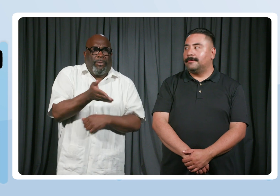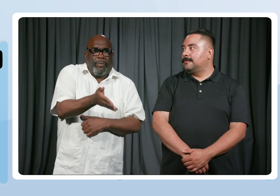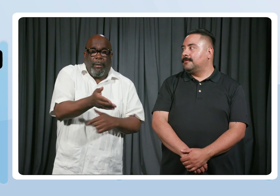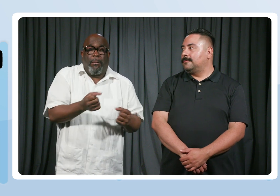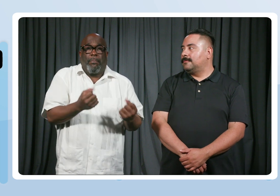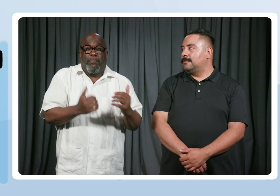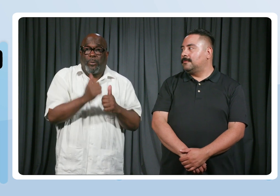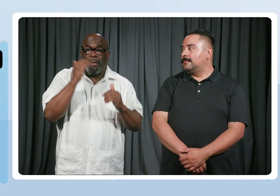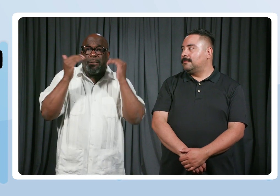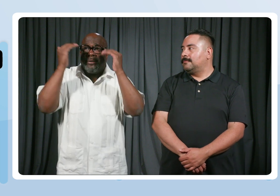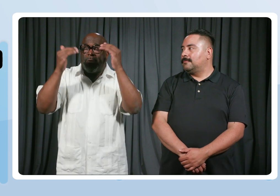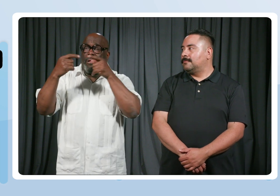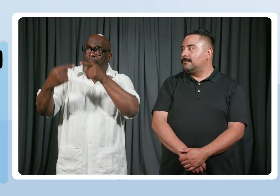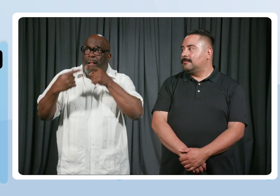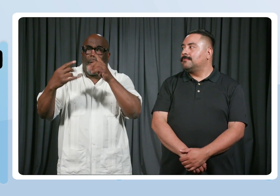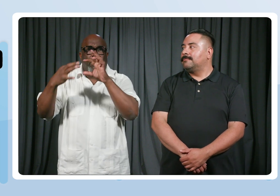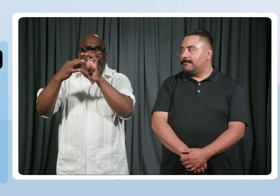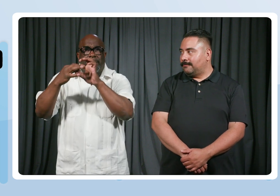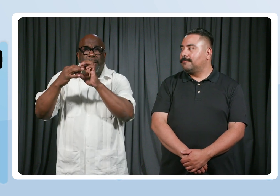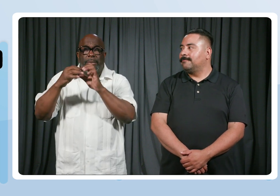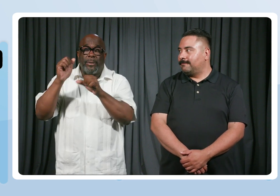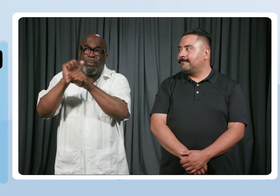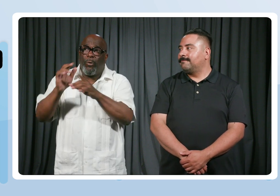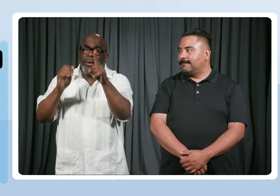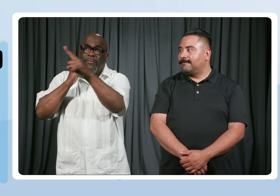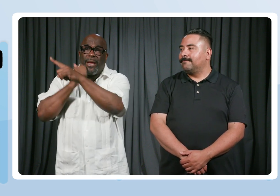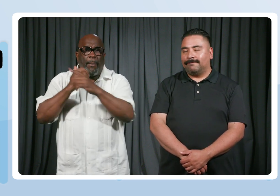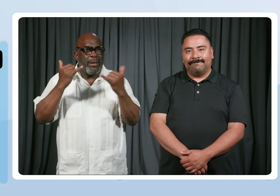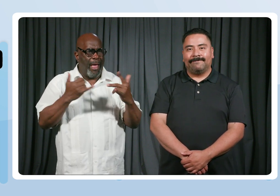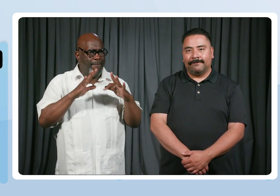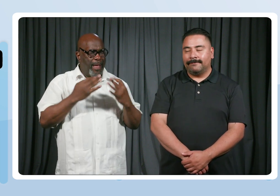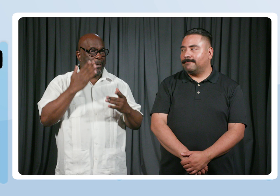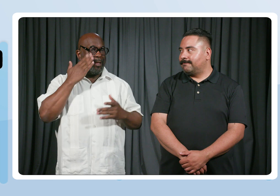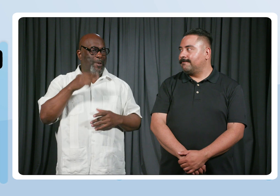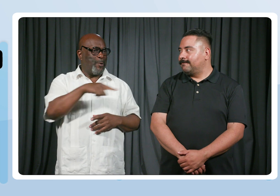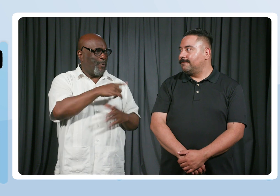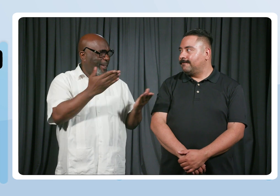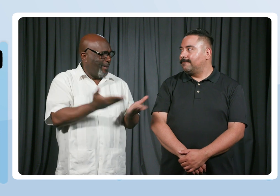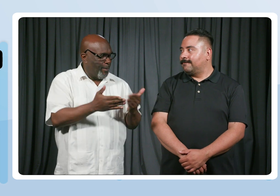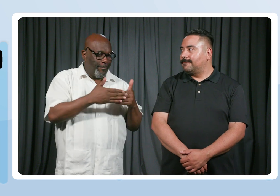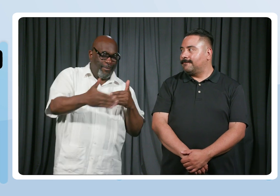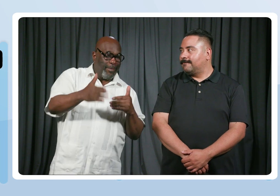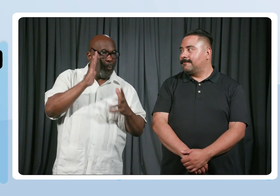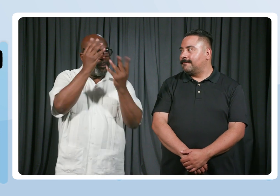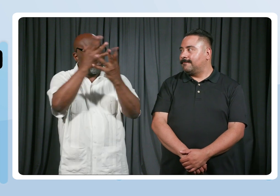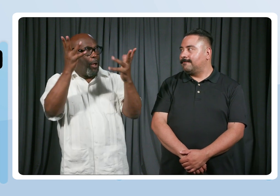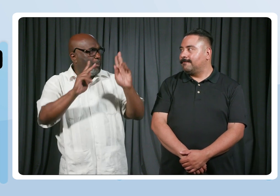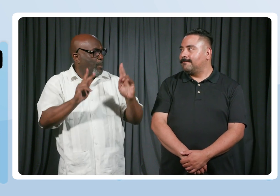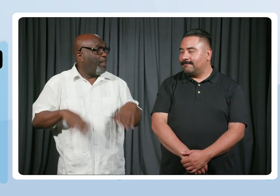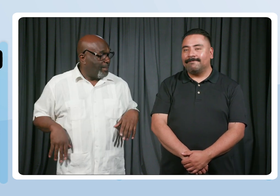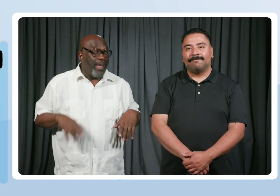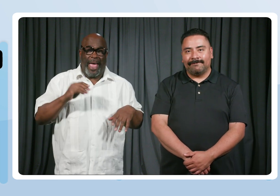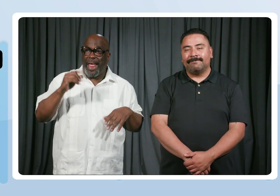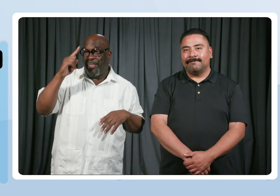day-to-day basis with employers. And so now you've got families that are aware that you guys exist in the future and that they're going to tell people about it as well.